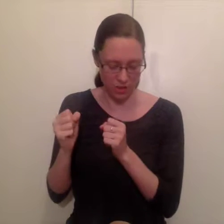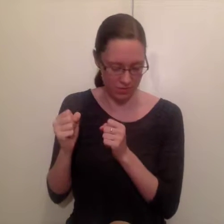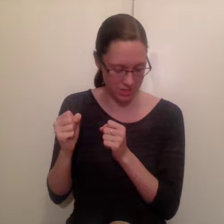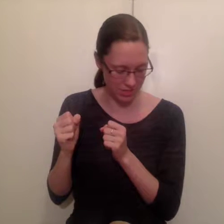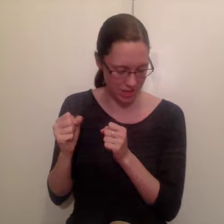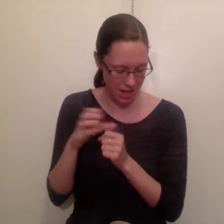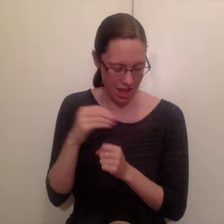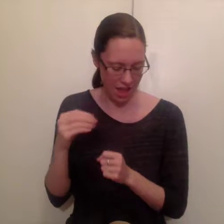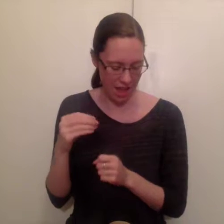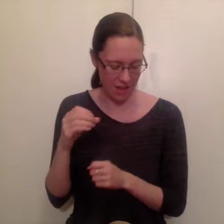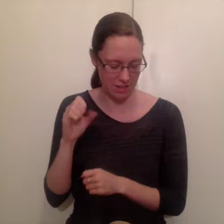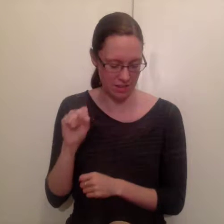swift and